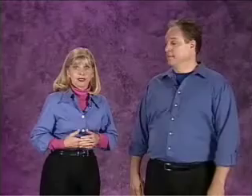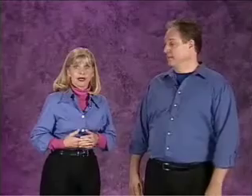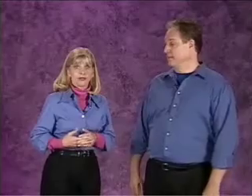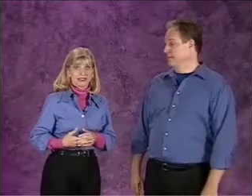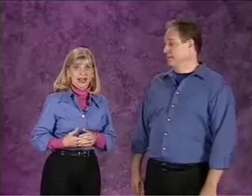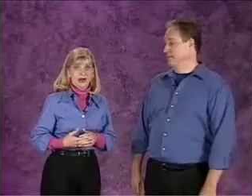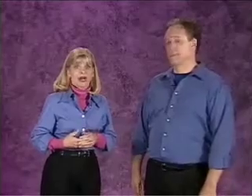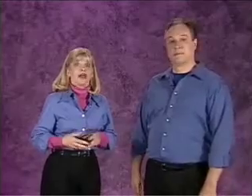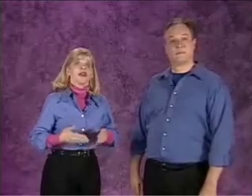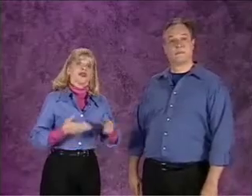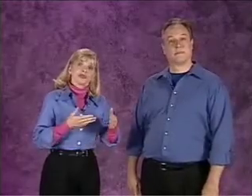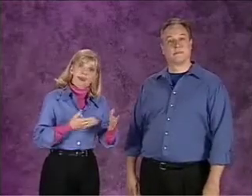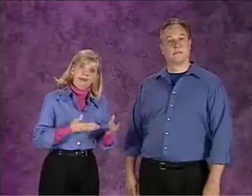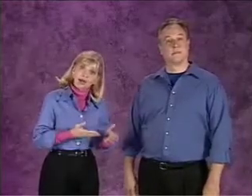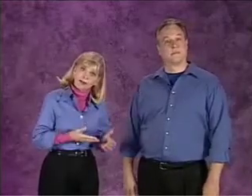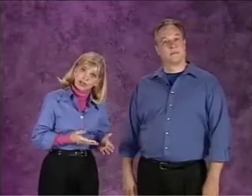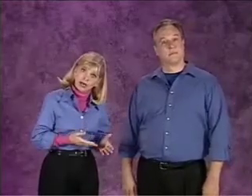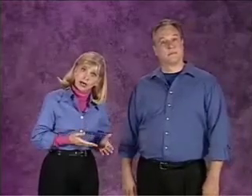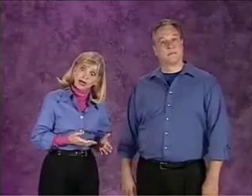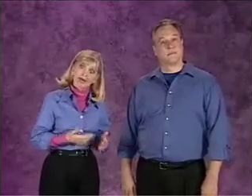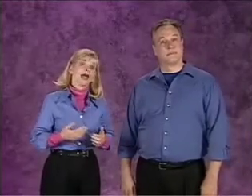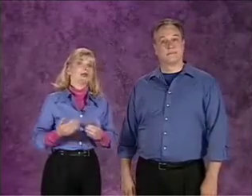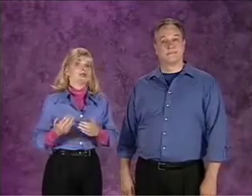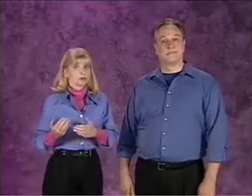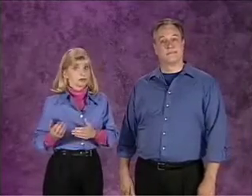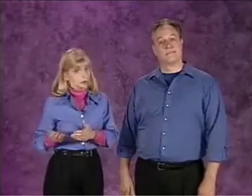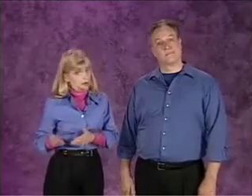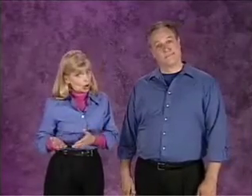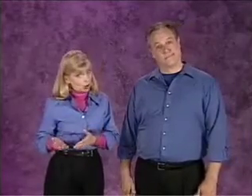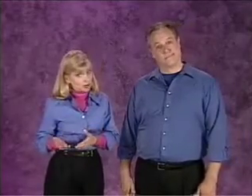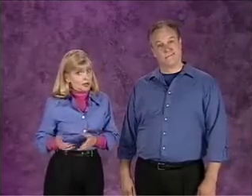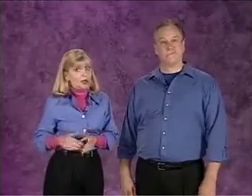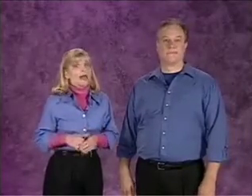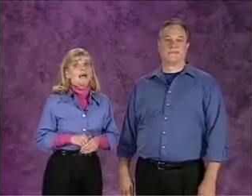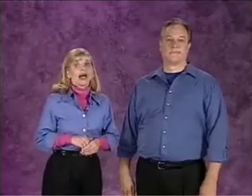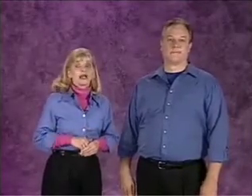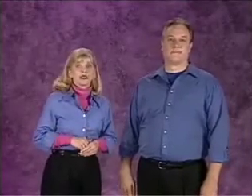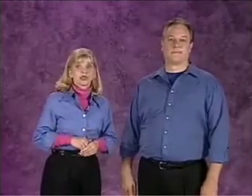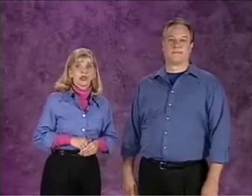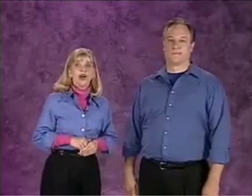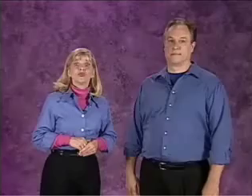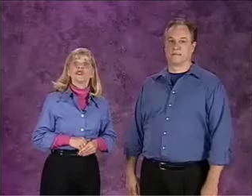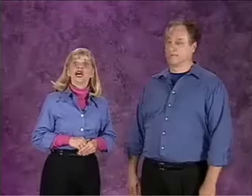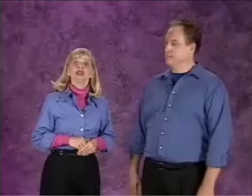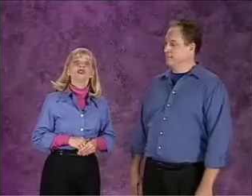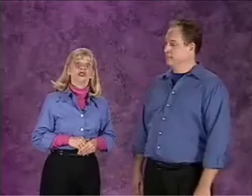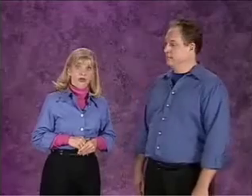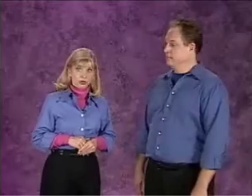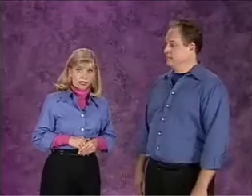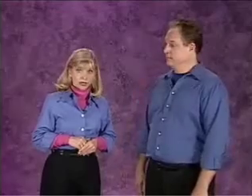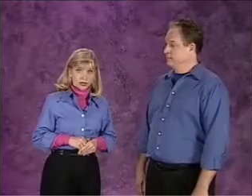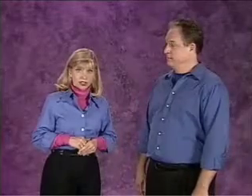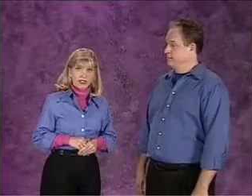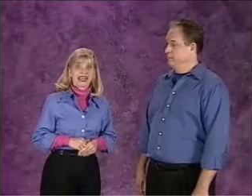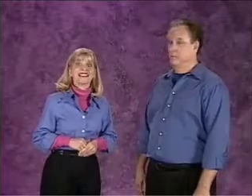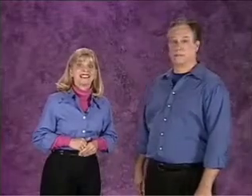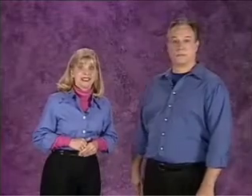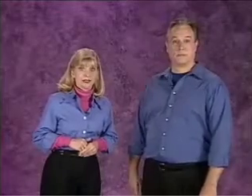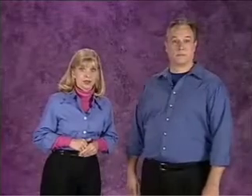up and down that you sometimes sign and sometimes don't. Back in Lesson 12, we signed 2 sentences that didn't